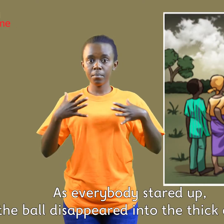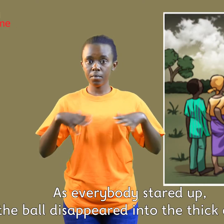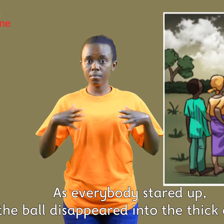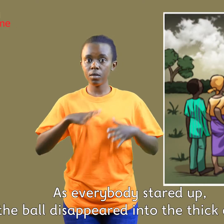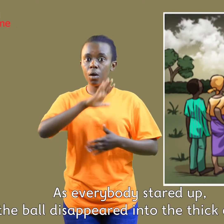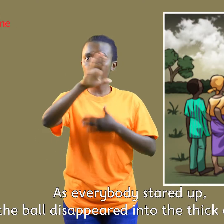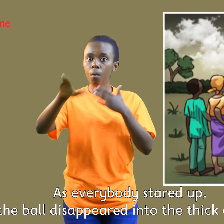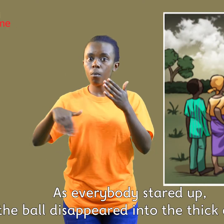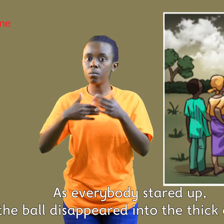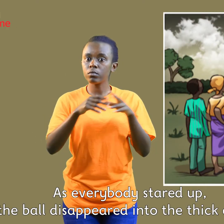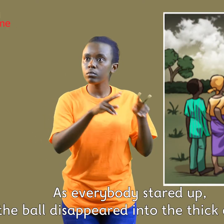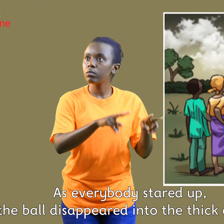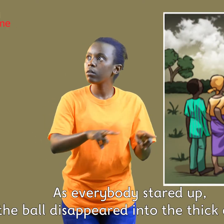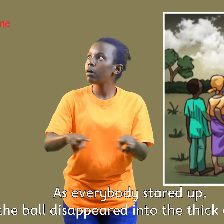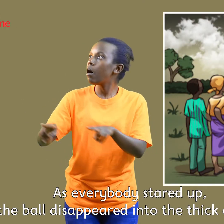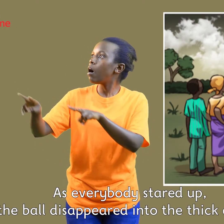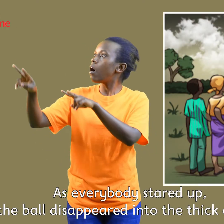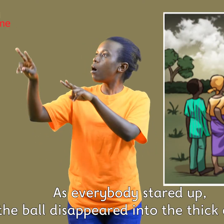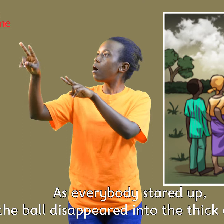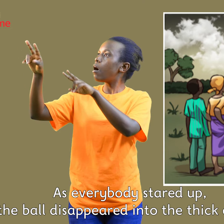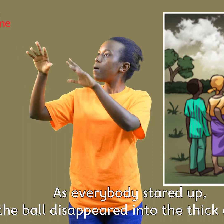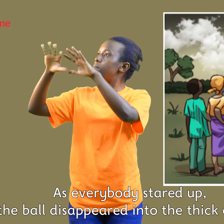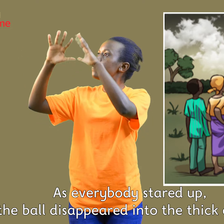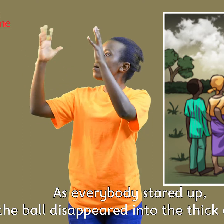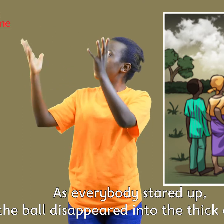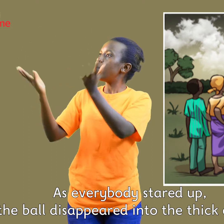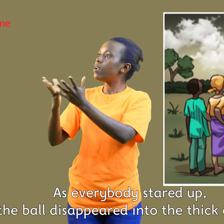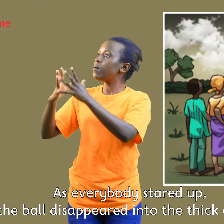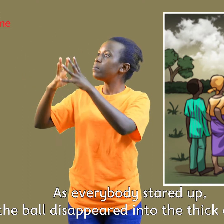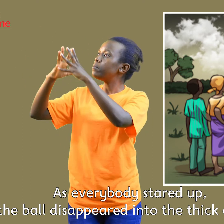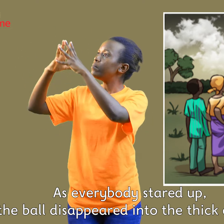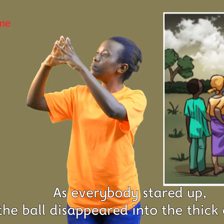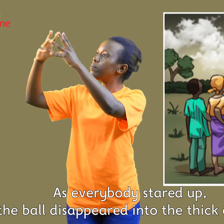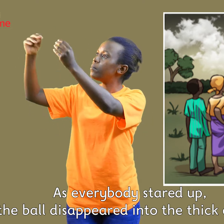As everybody stared up, the ball disappeared into the thick clouds.